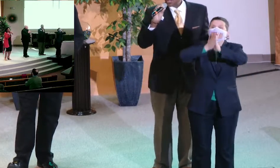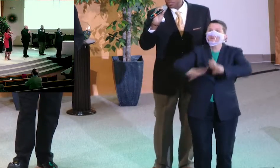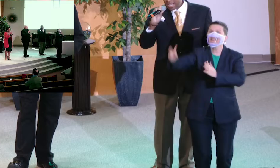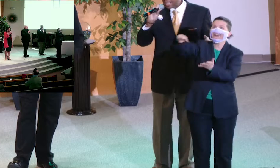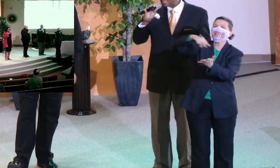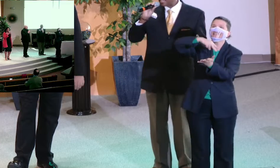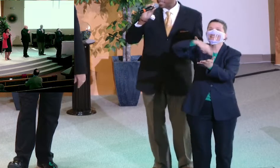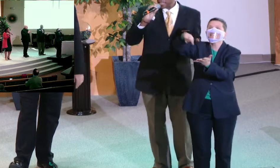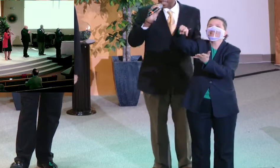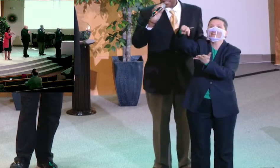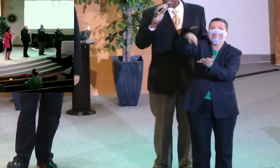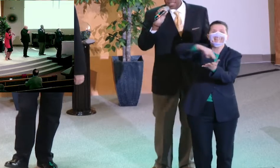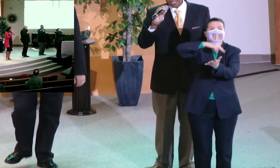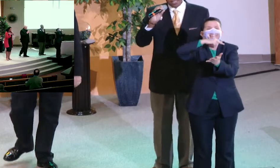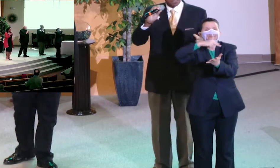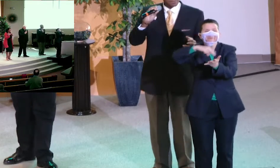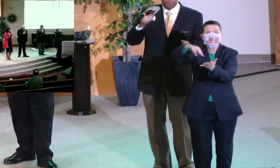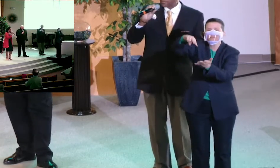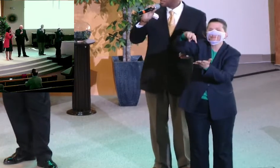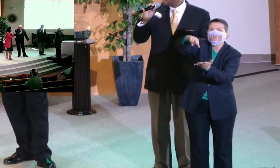into dancing.